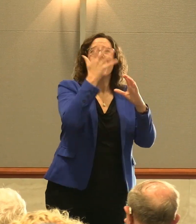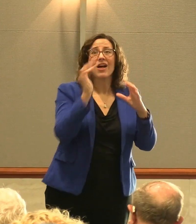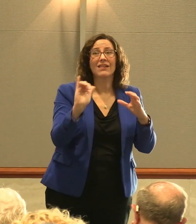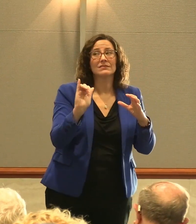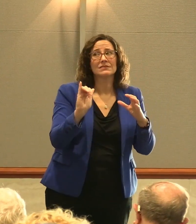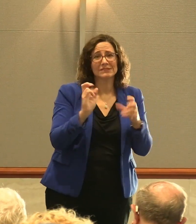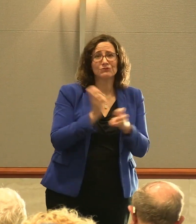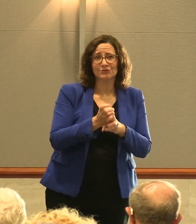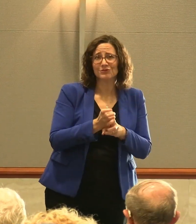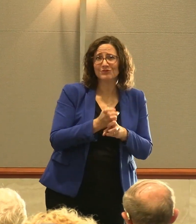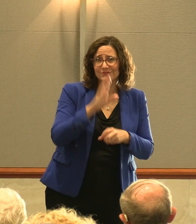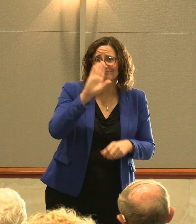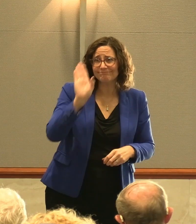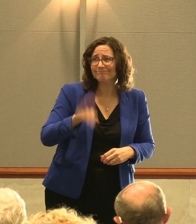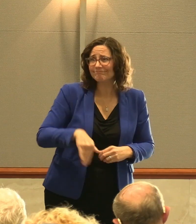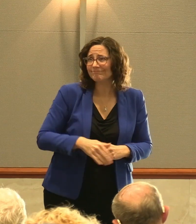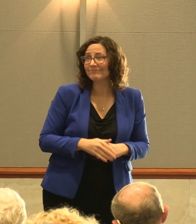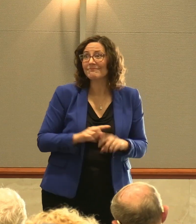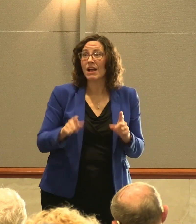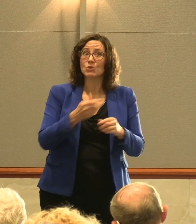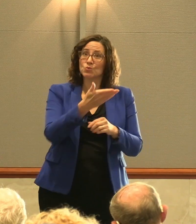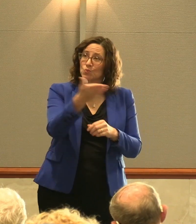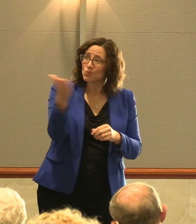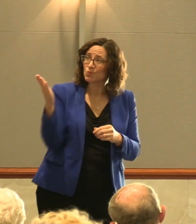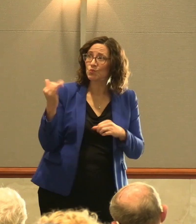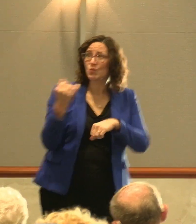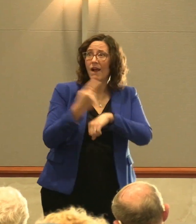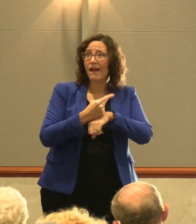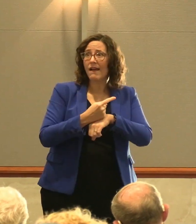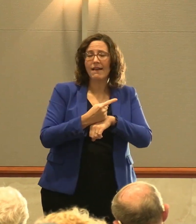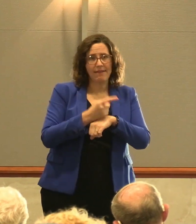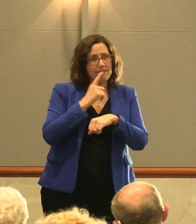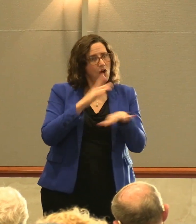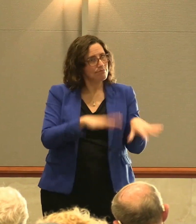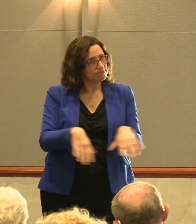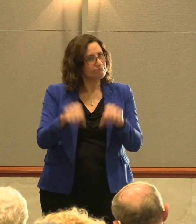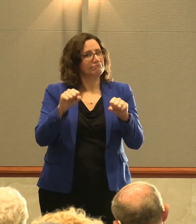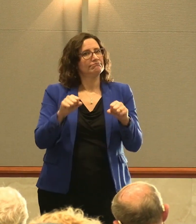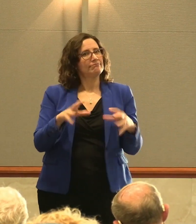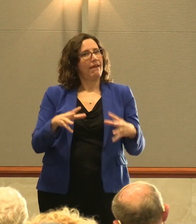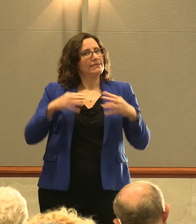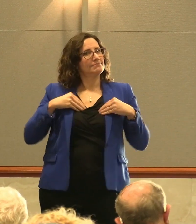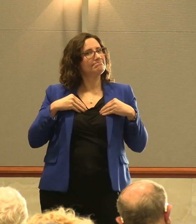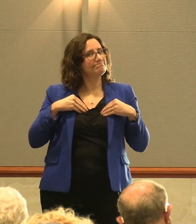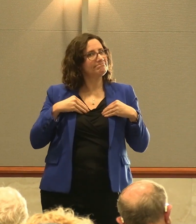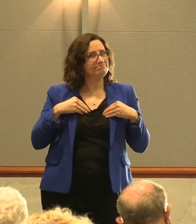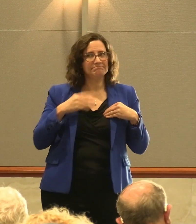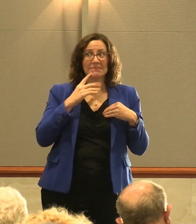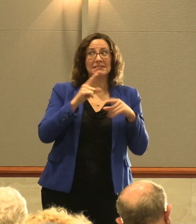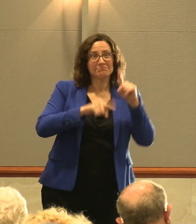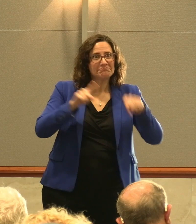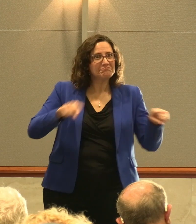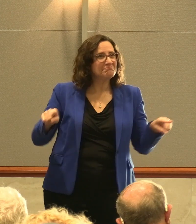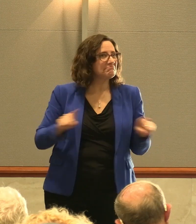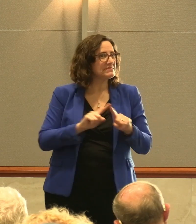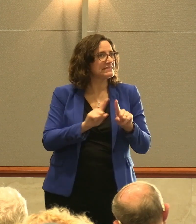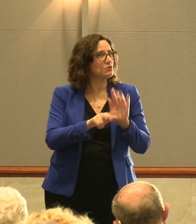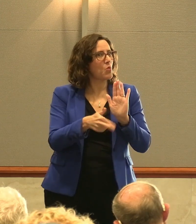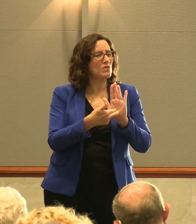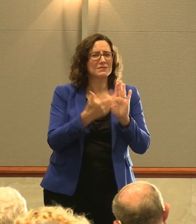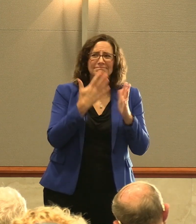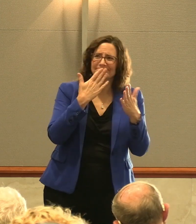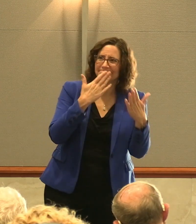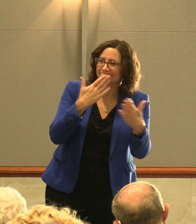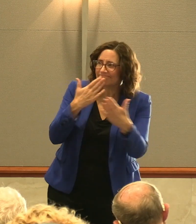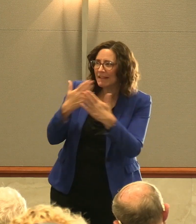many people. But all of you here today are taking that on in a wide variety of ways. And so I just want to